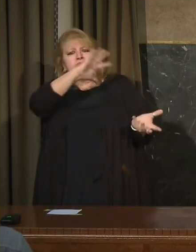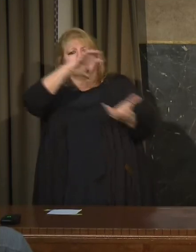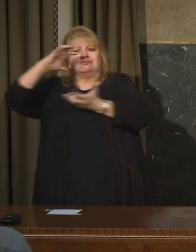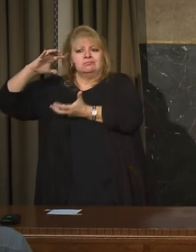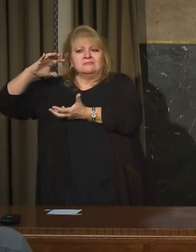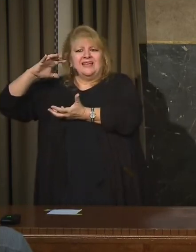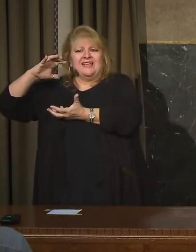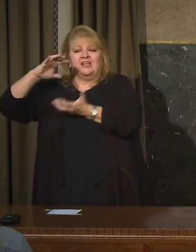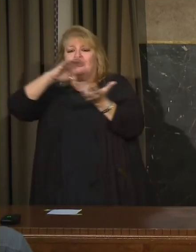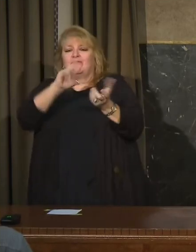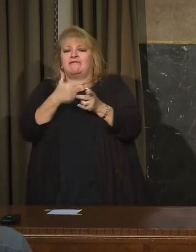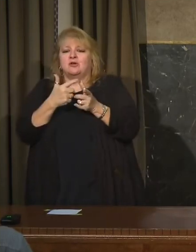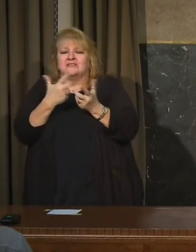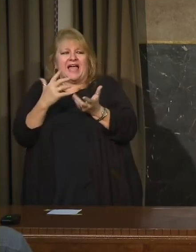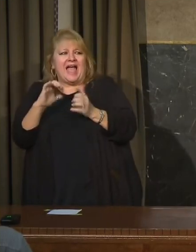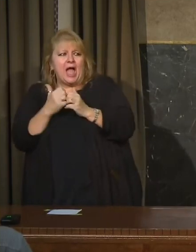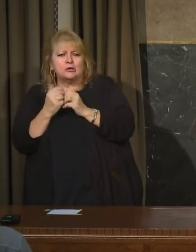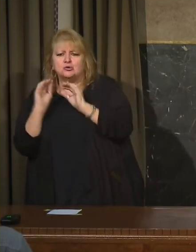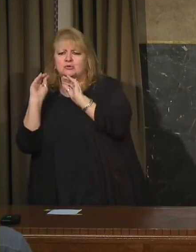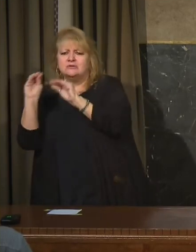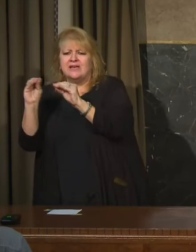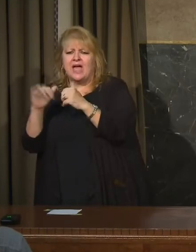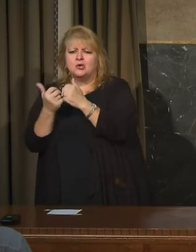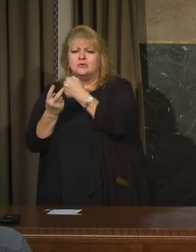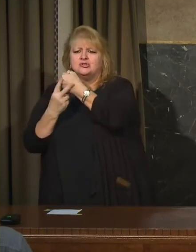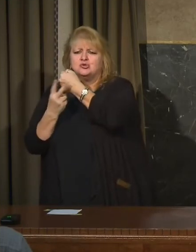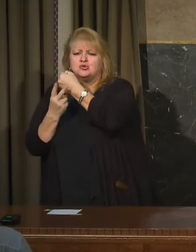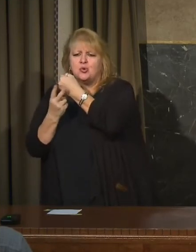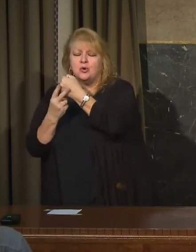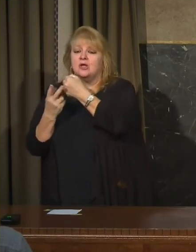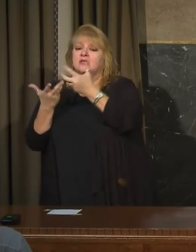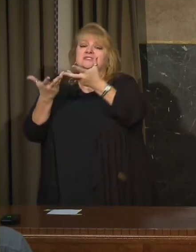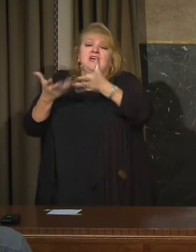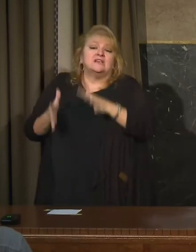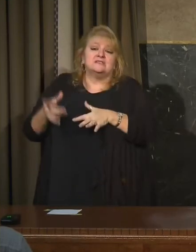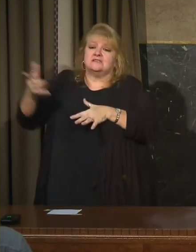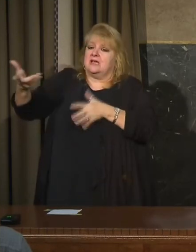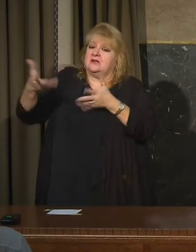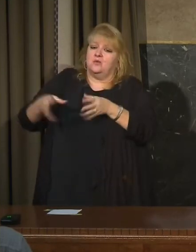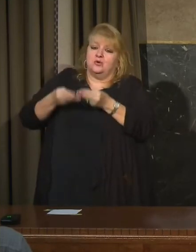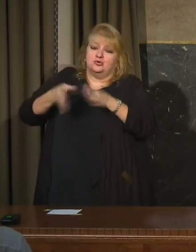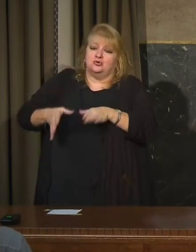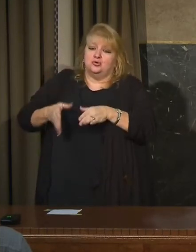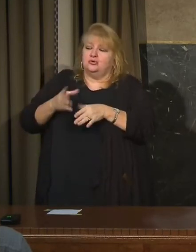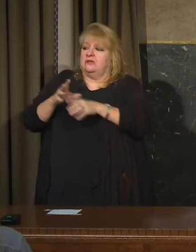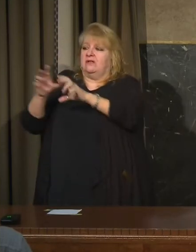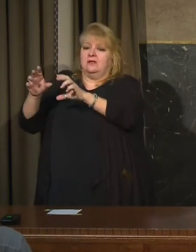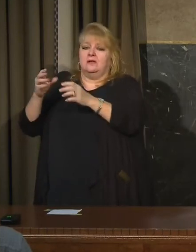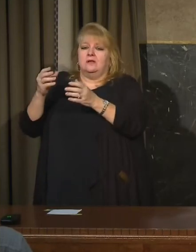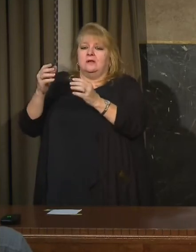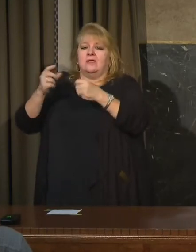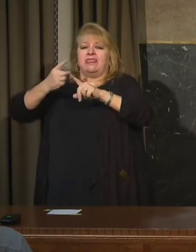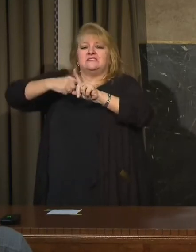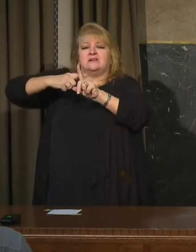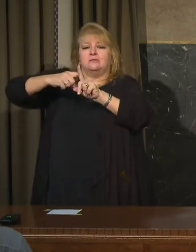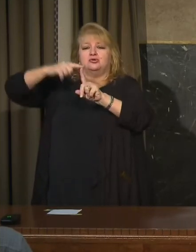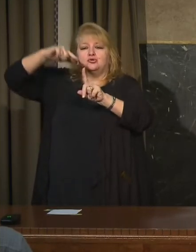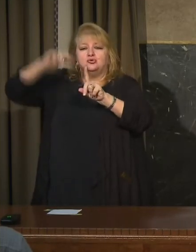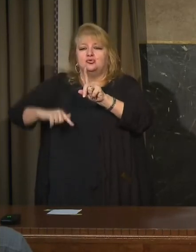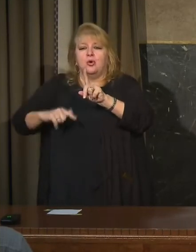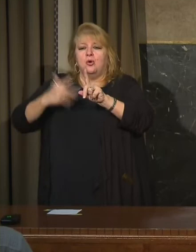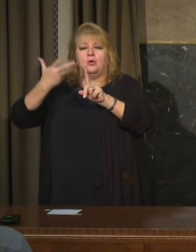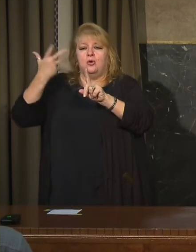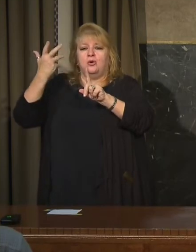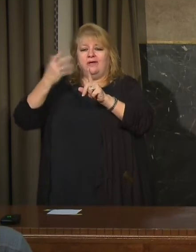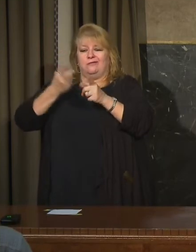still learning how to handle the vaccine. They're rightfully afraid of having any loss. And I think that was the appropriate move in the first couple of weeks.